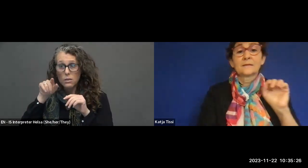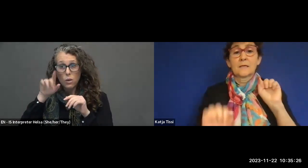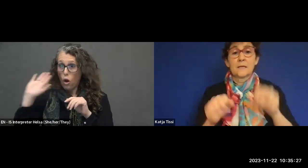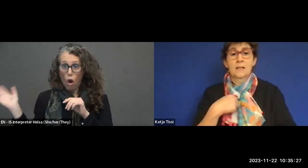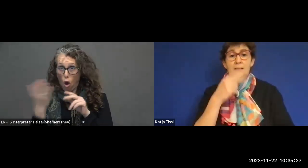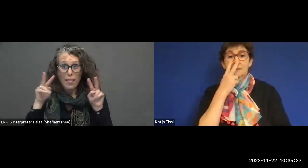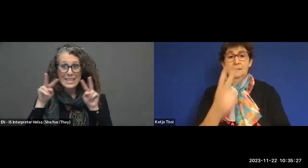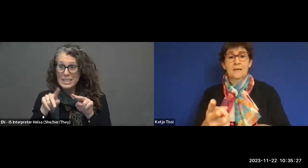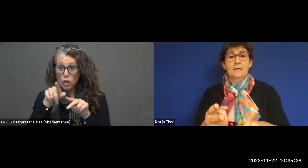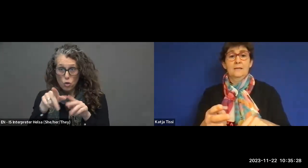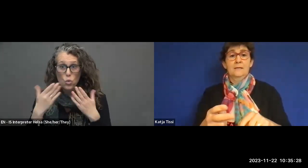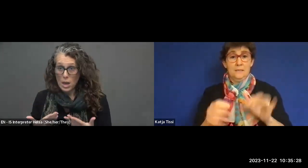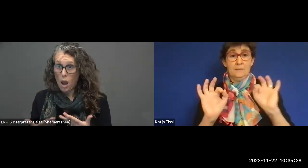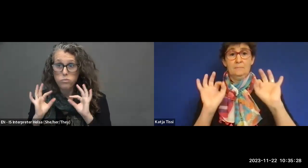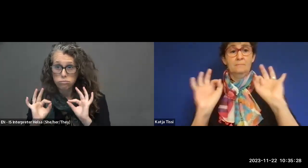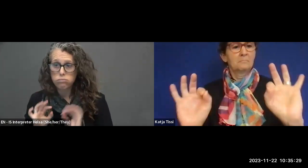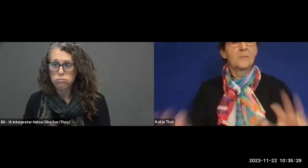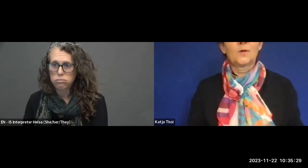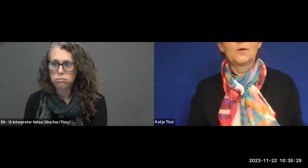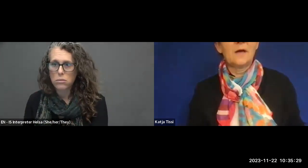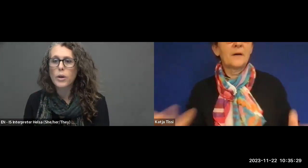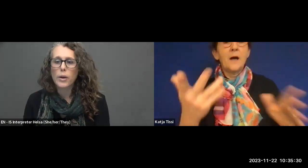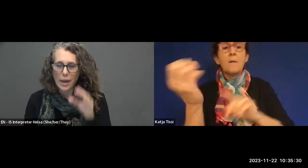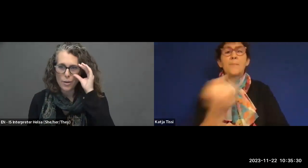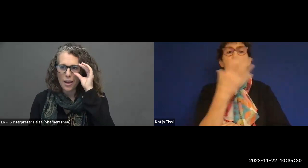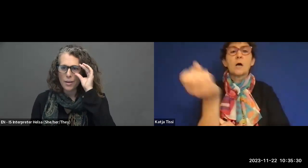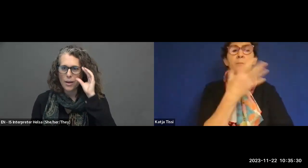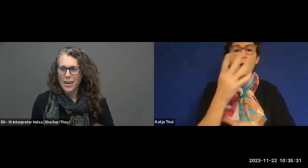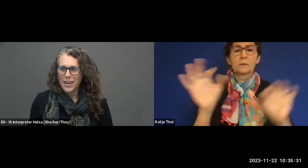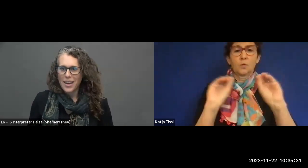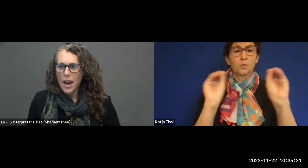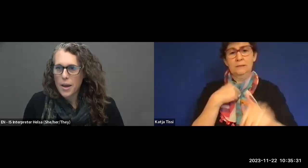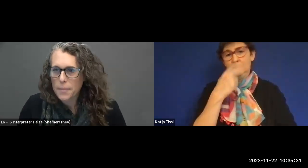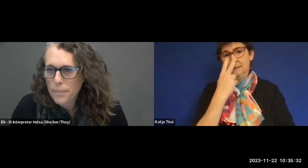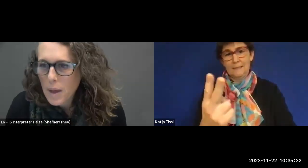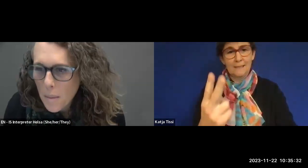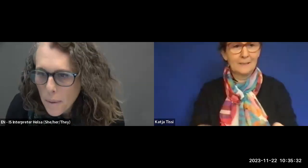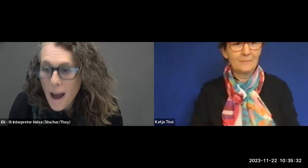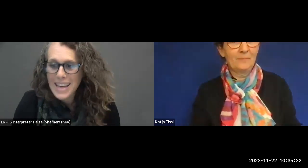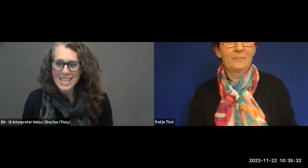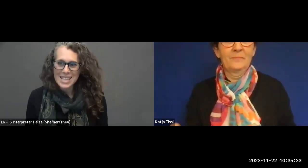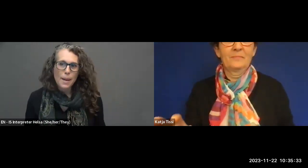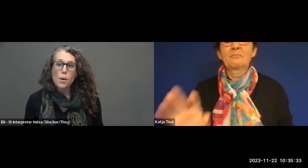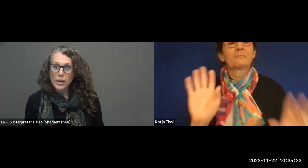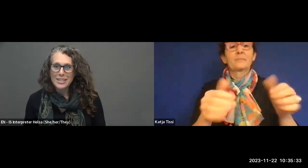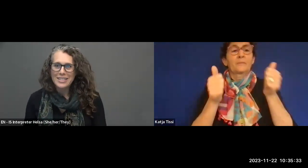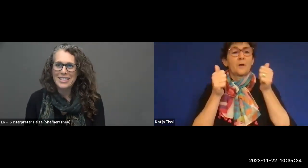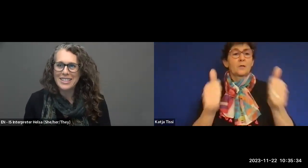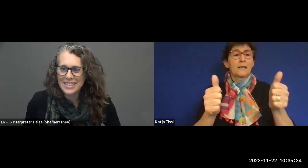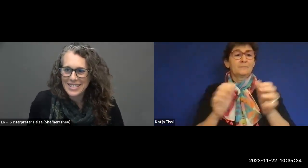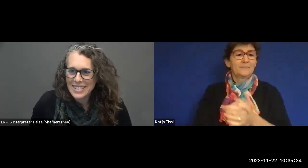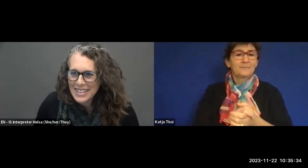Okay, you can. Okay. But I can't see the PowerPoint.